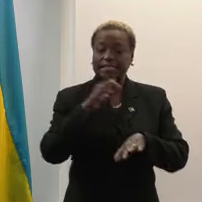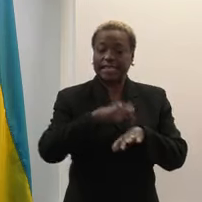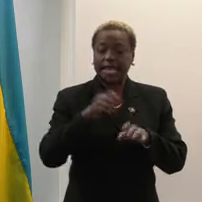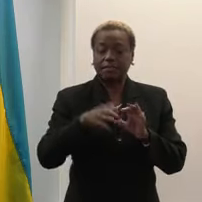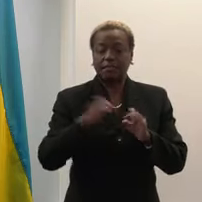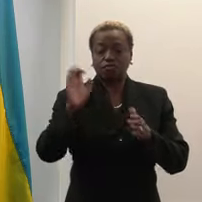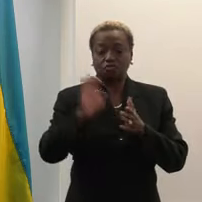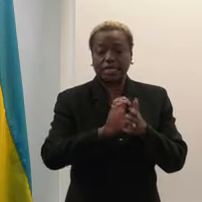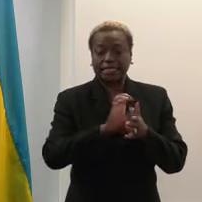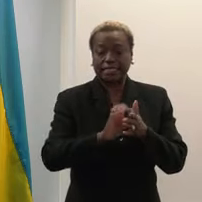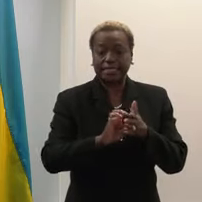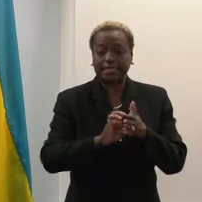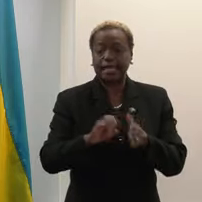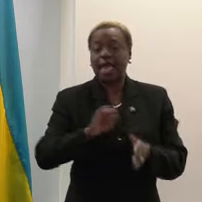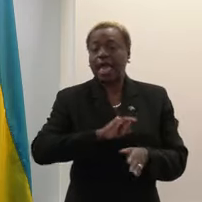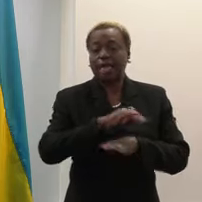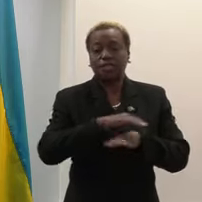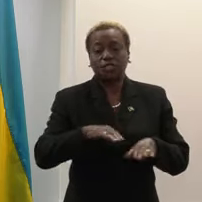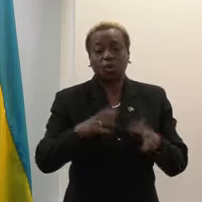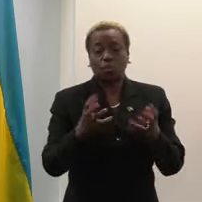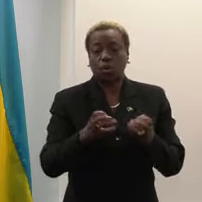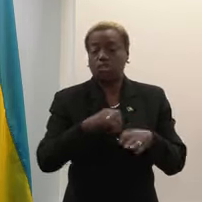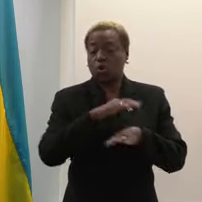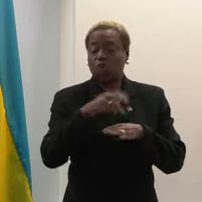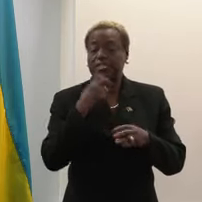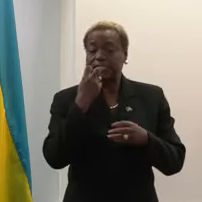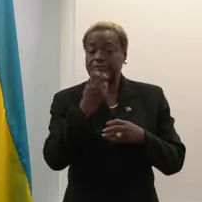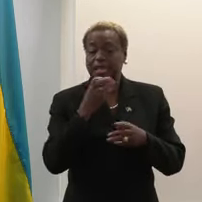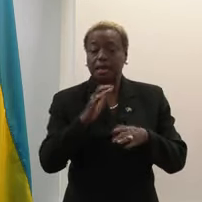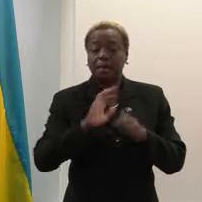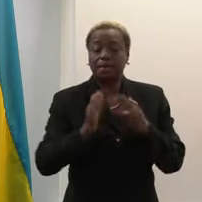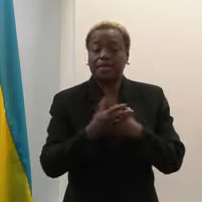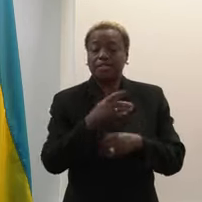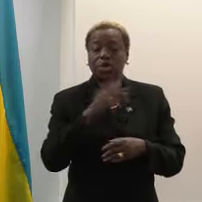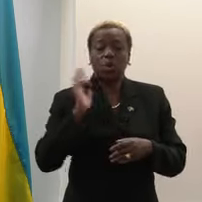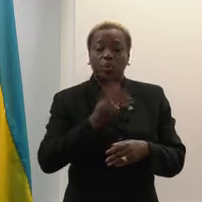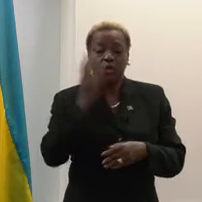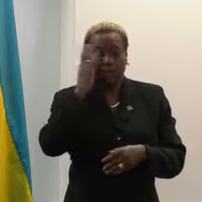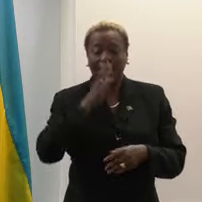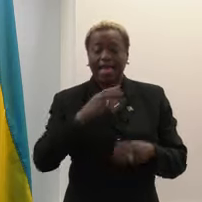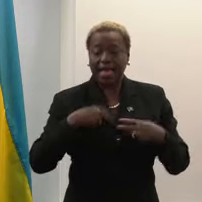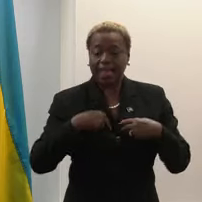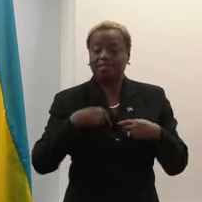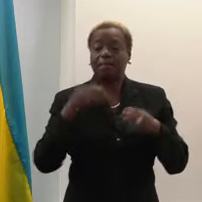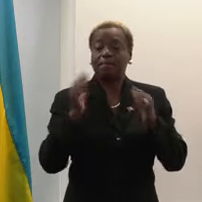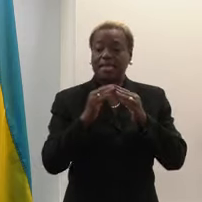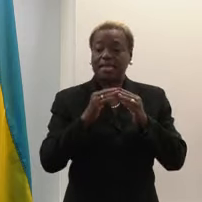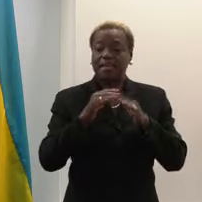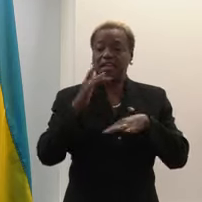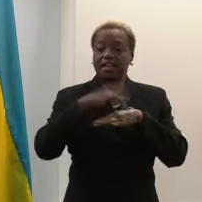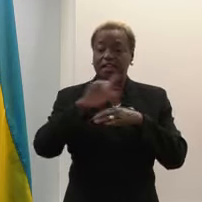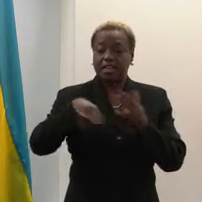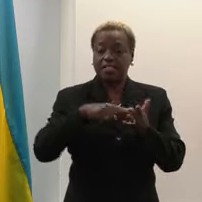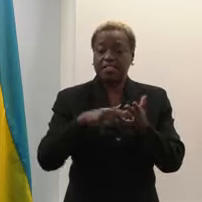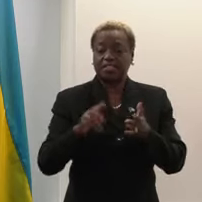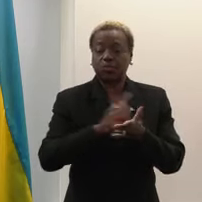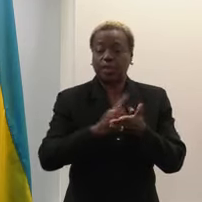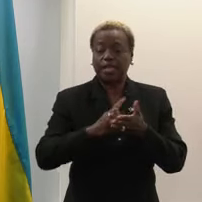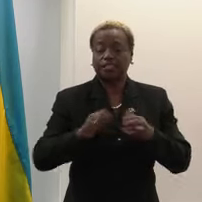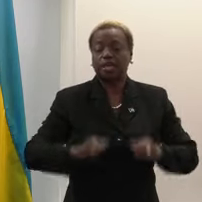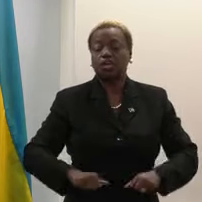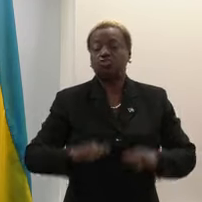crisis. I don't want to overspeak, but we will have a forum coming up early this week where we can address that, and certainly there is